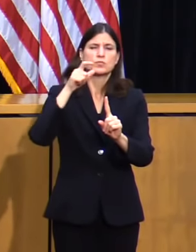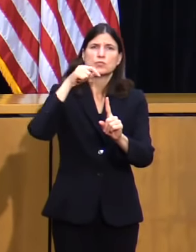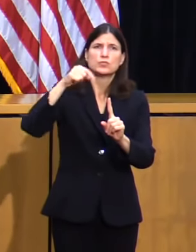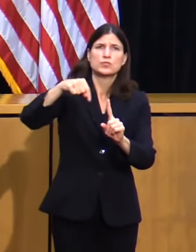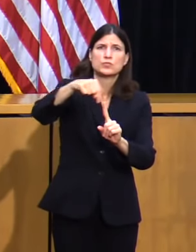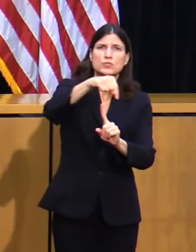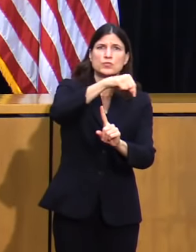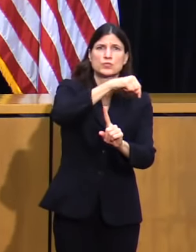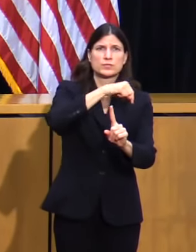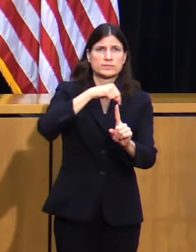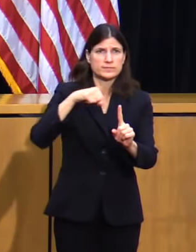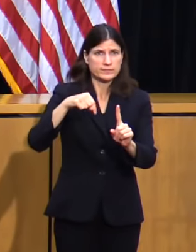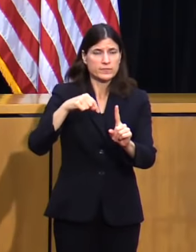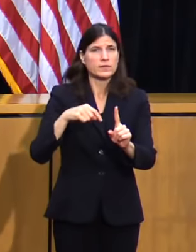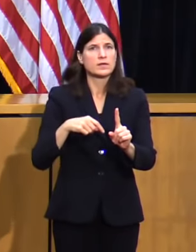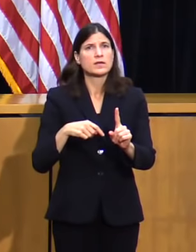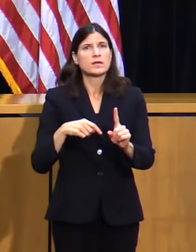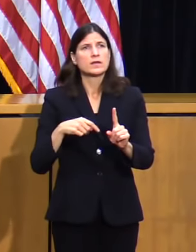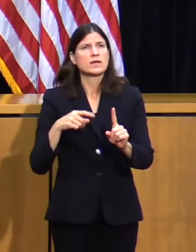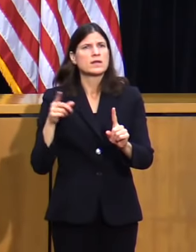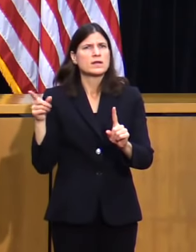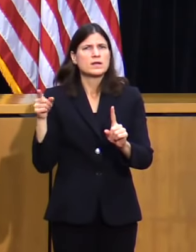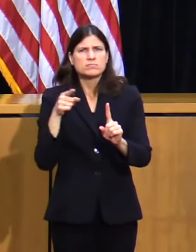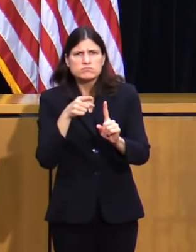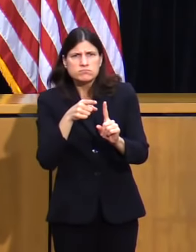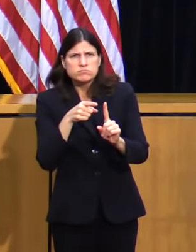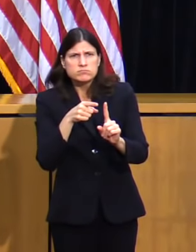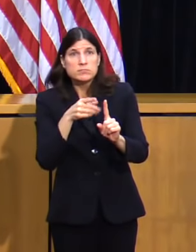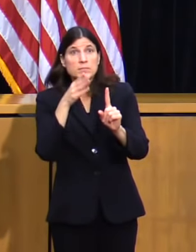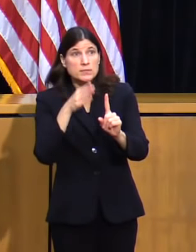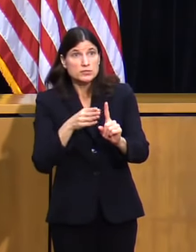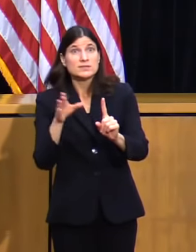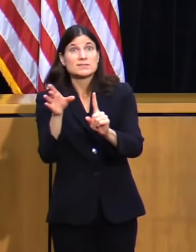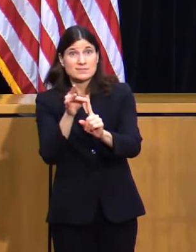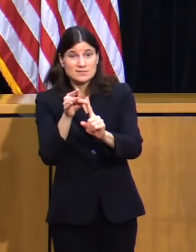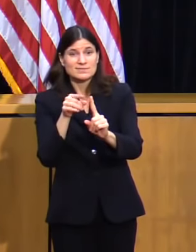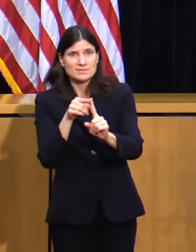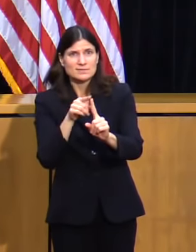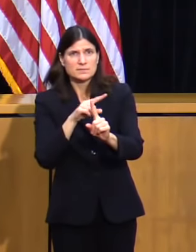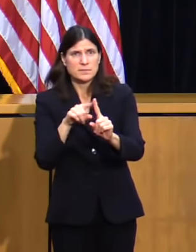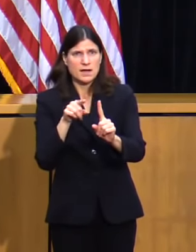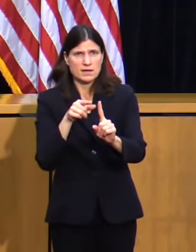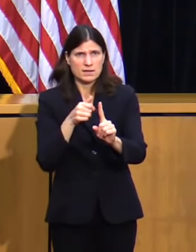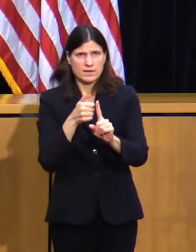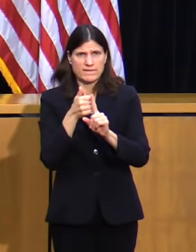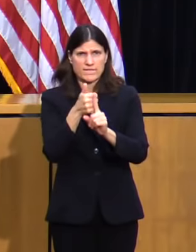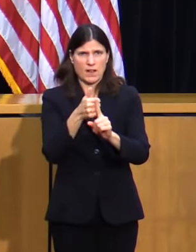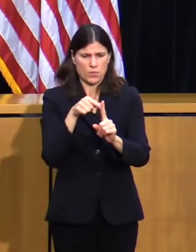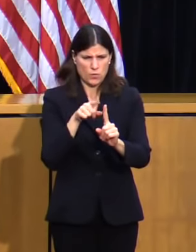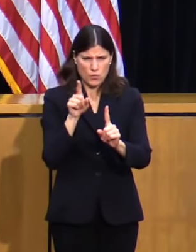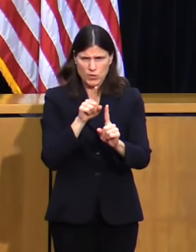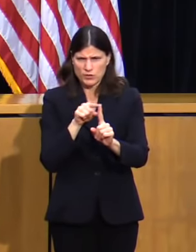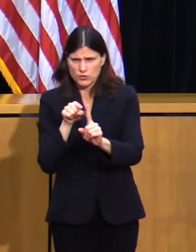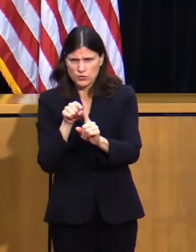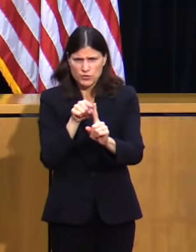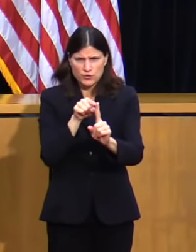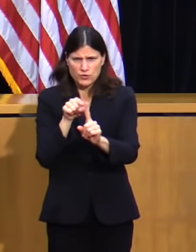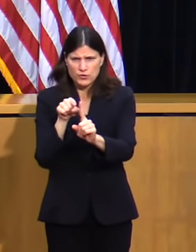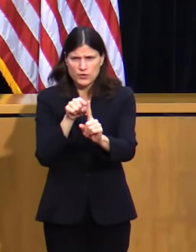you the difference between spring and fall, now they're about 60% of all the contact tracing in the Commonwealth. We've actually just authorized 2